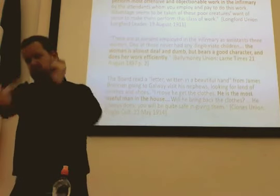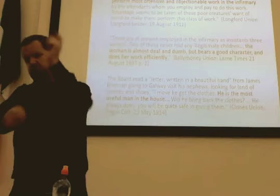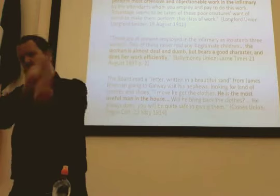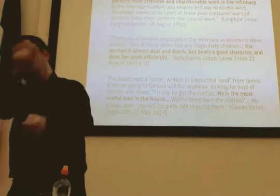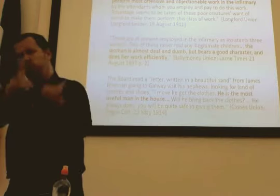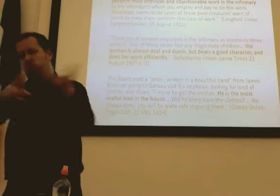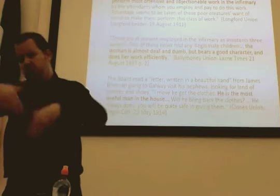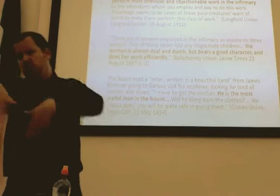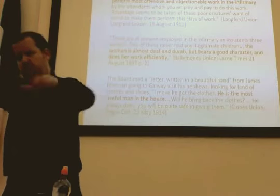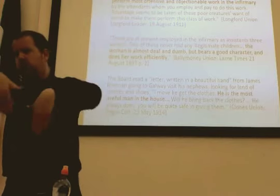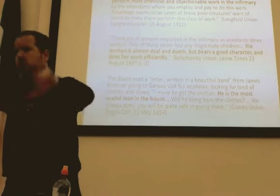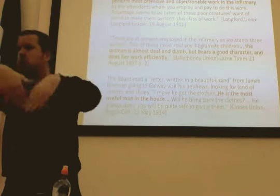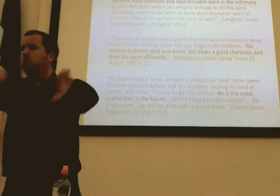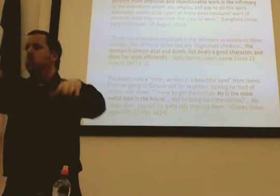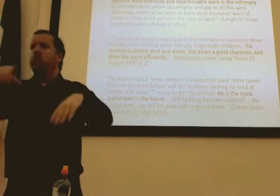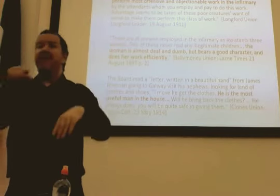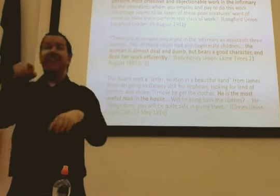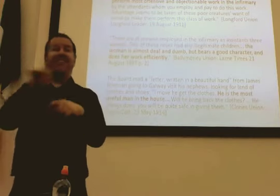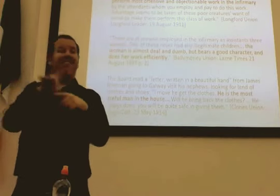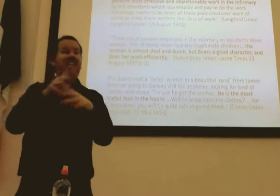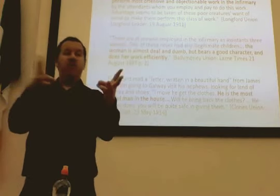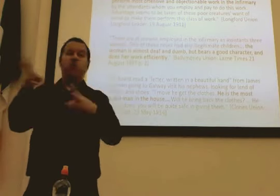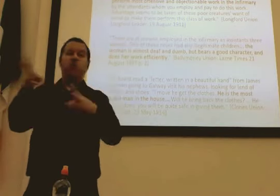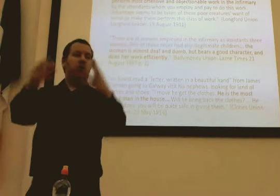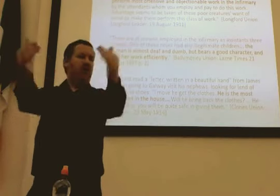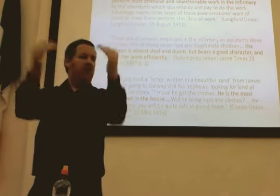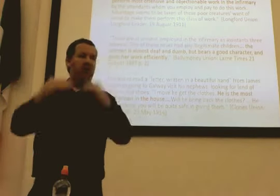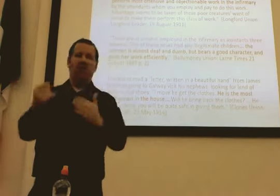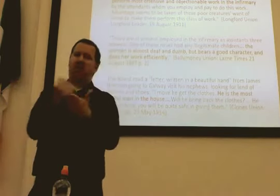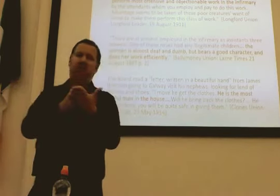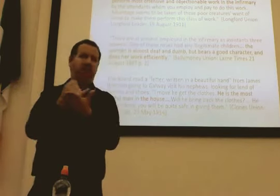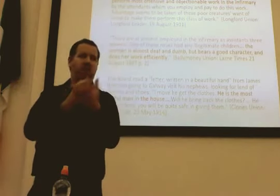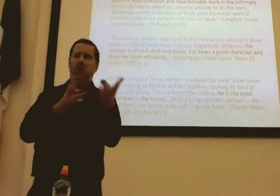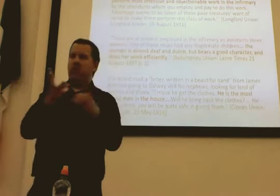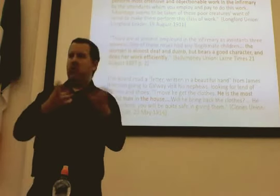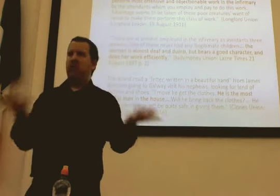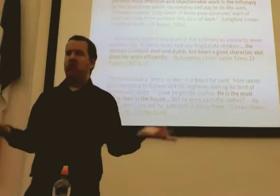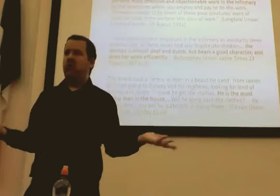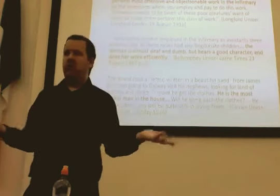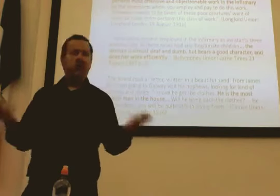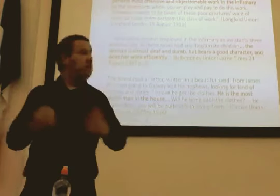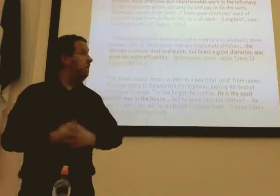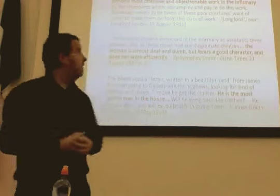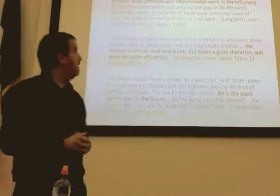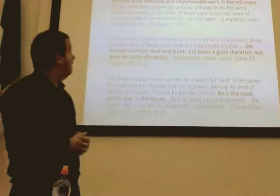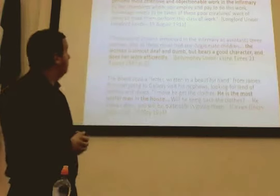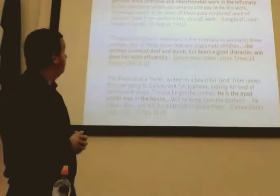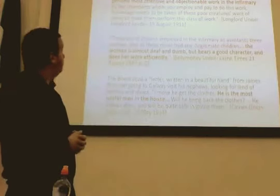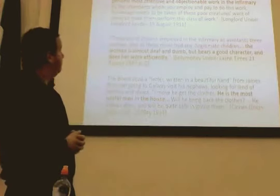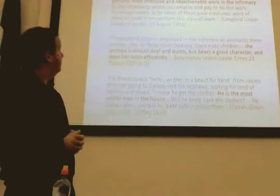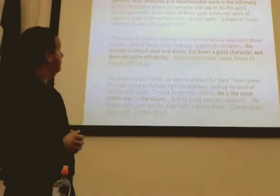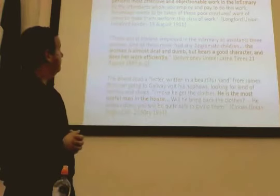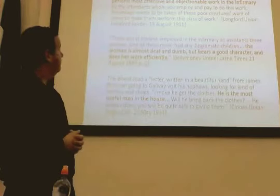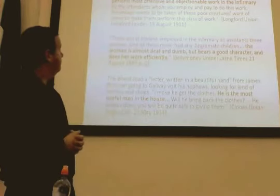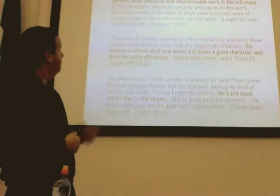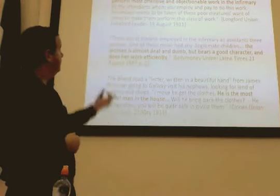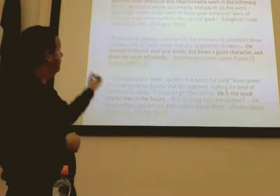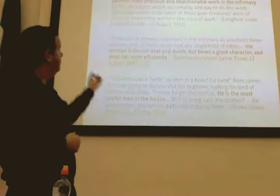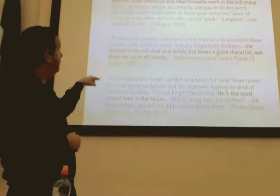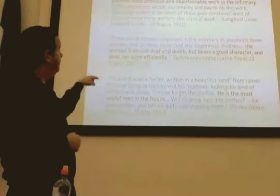but they were still being given menial jobs to do. And these kind of jobs were the worst of the worst jobs needed